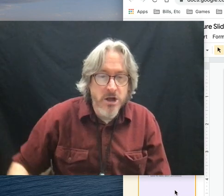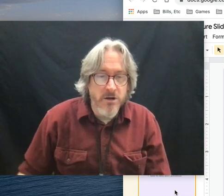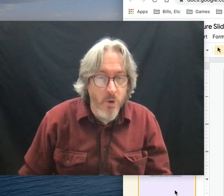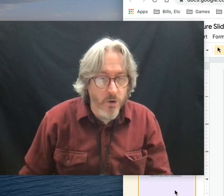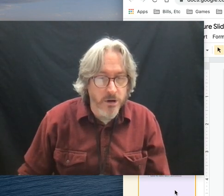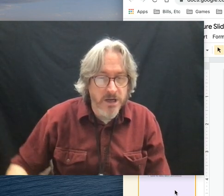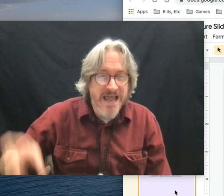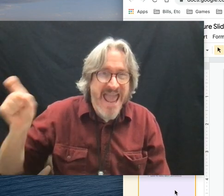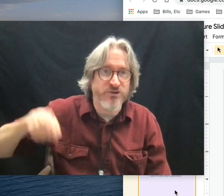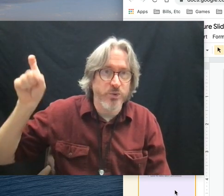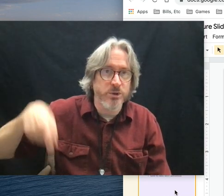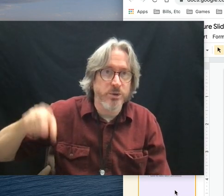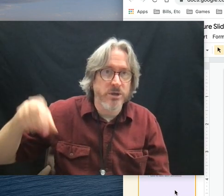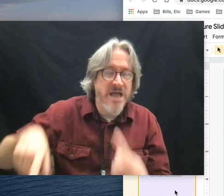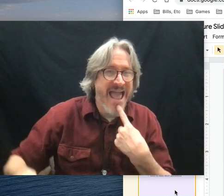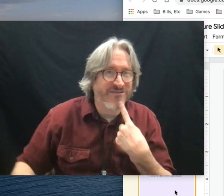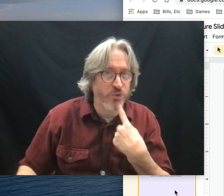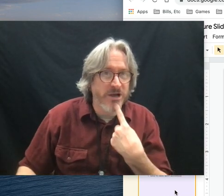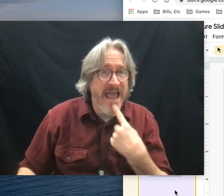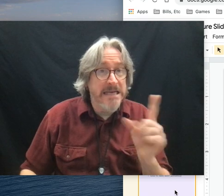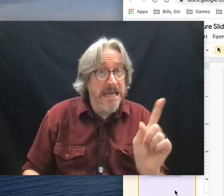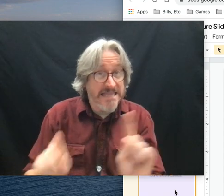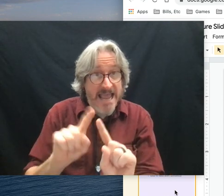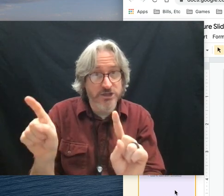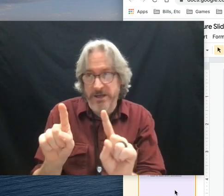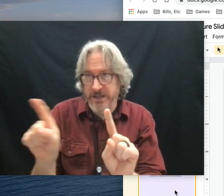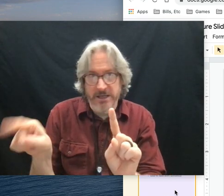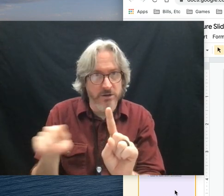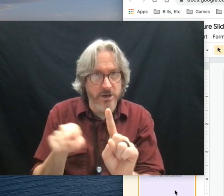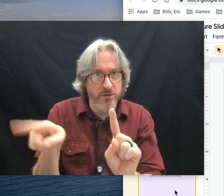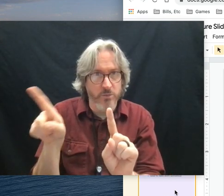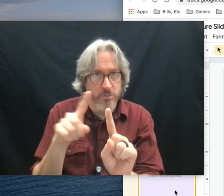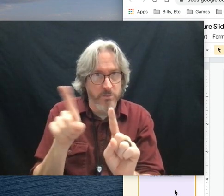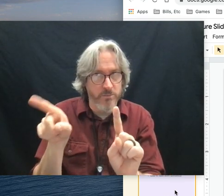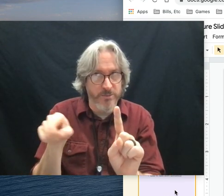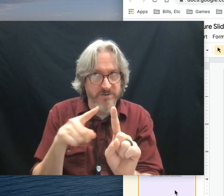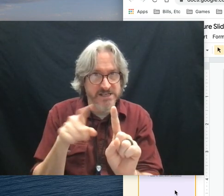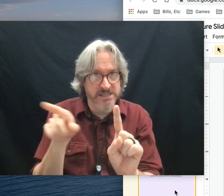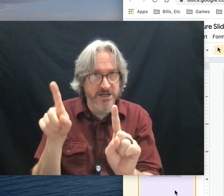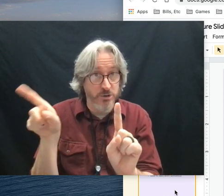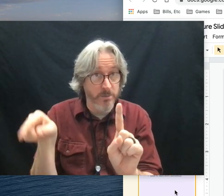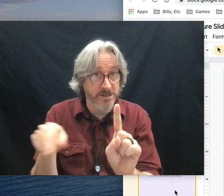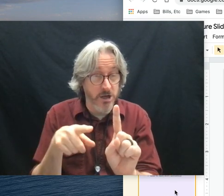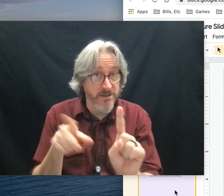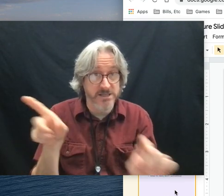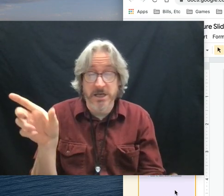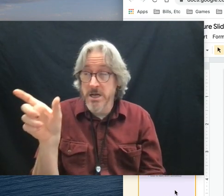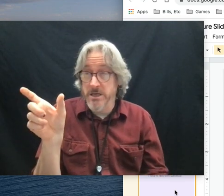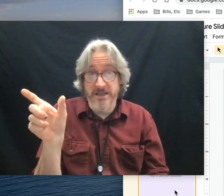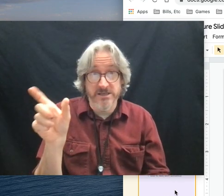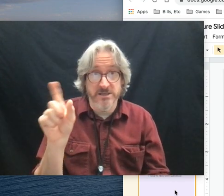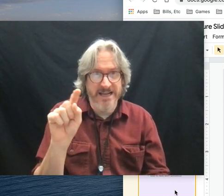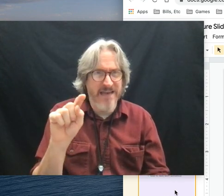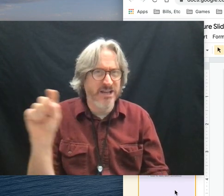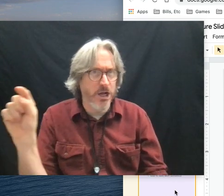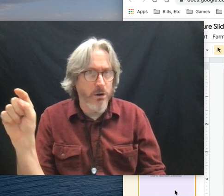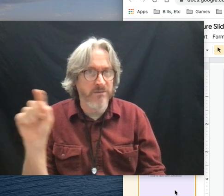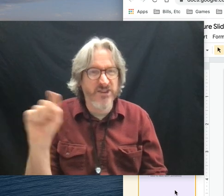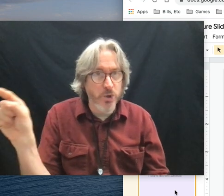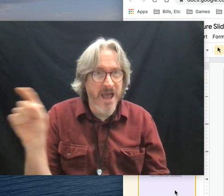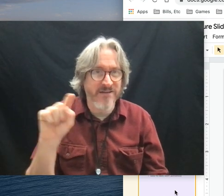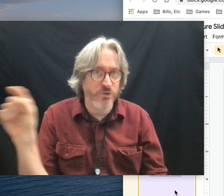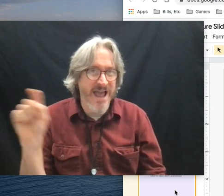must, or have to. And they actually, I think in the previous slideshow where we saw this, they like